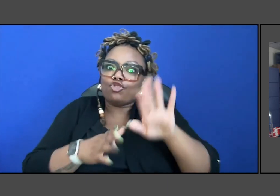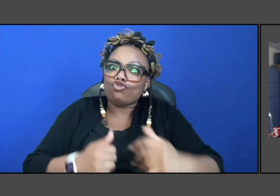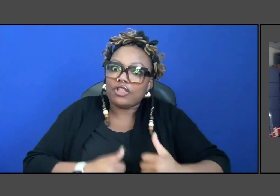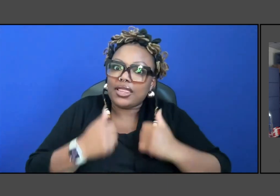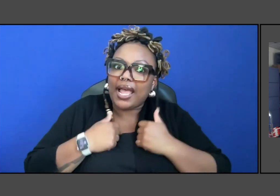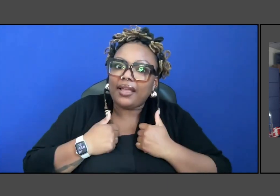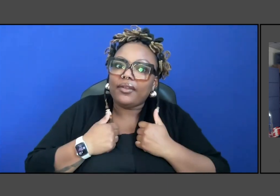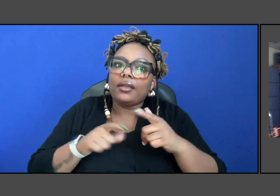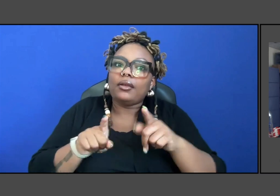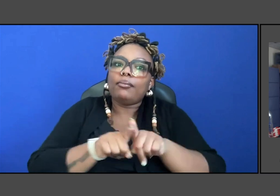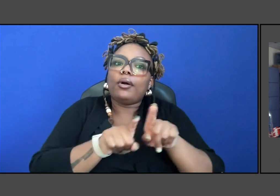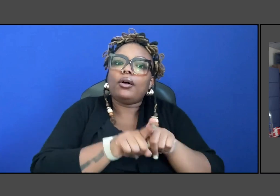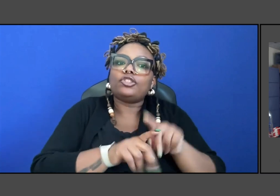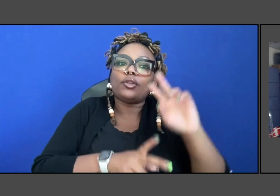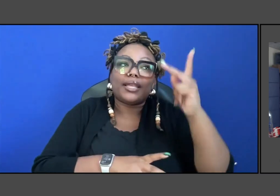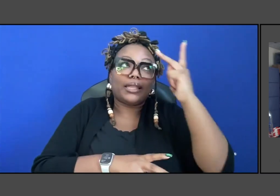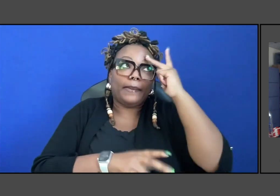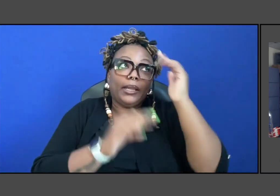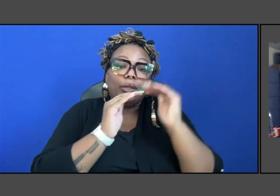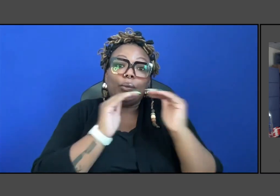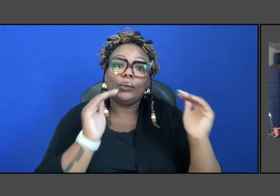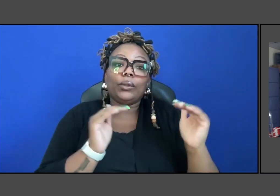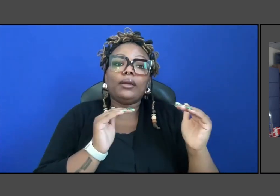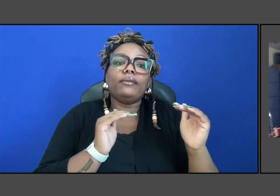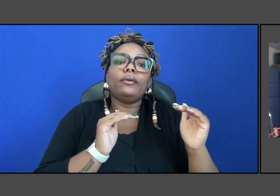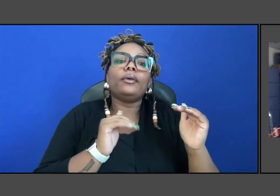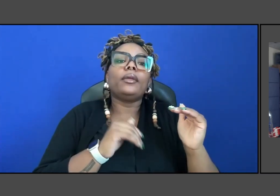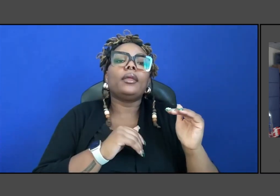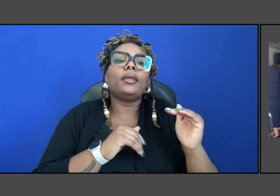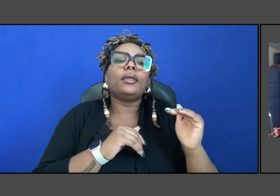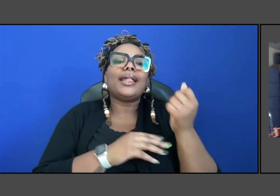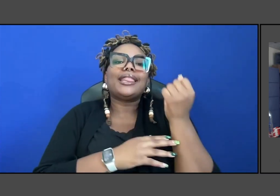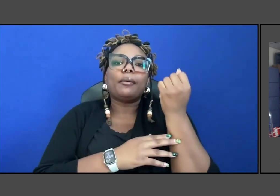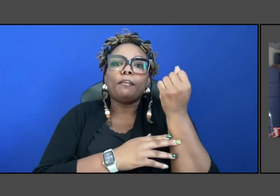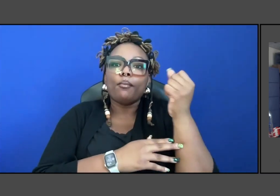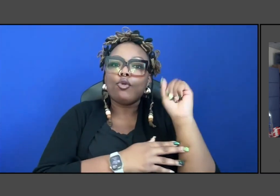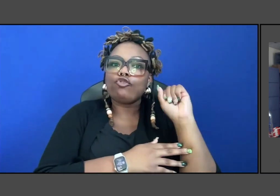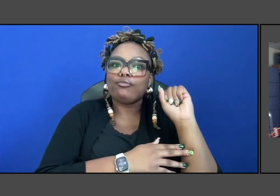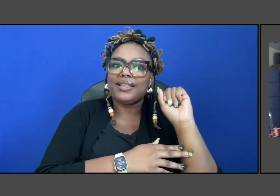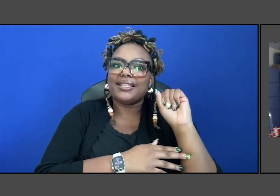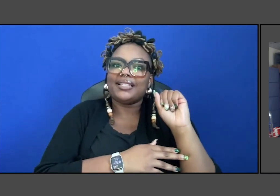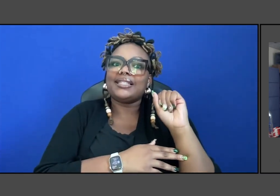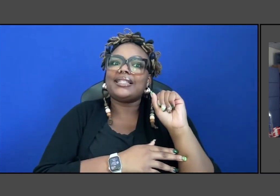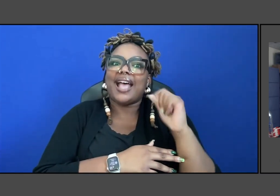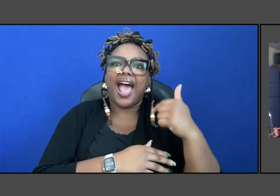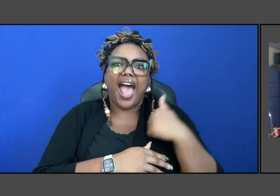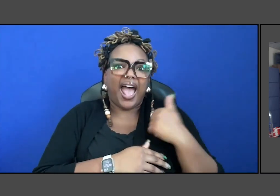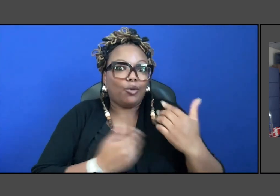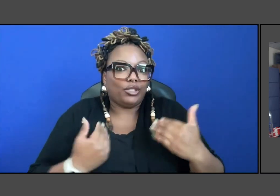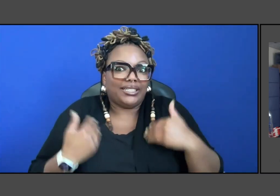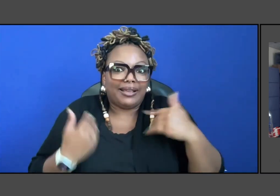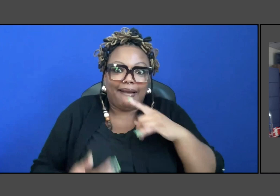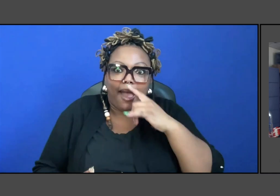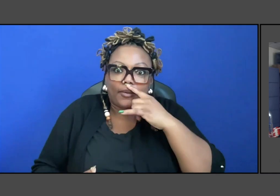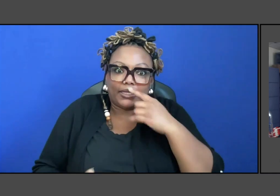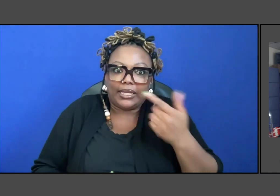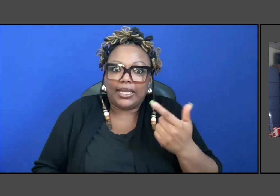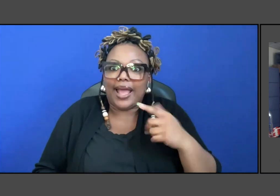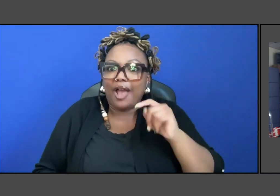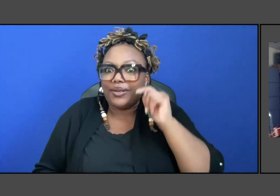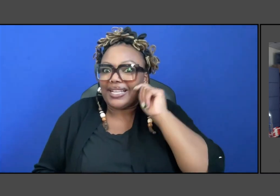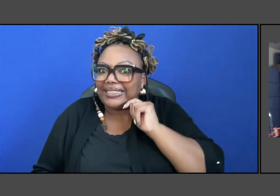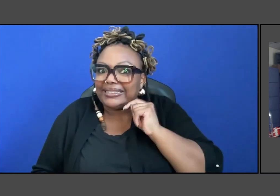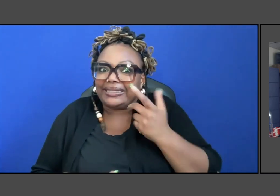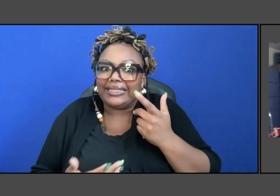at the political level, the movements that I was like I was a kid, I was like a teen and a